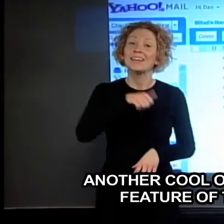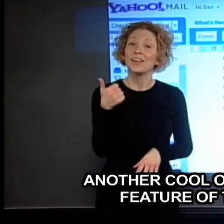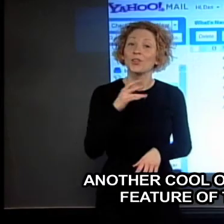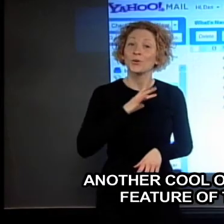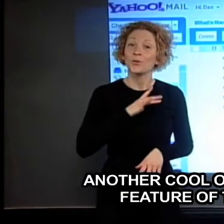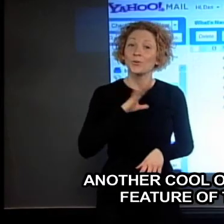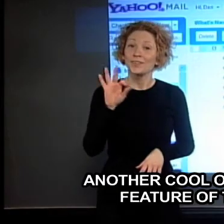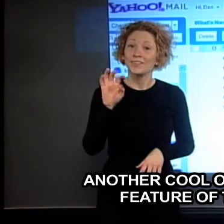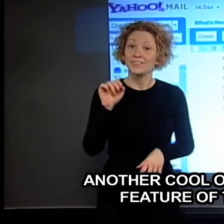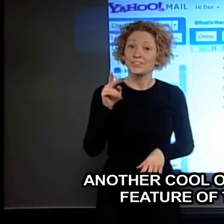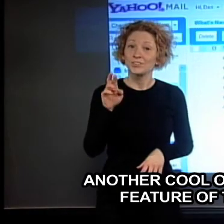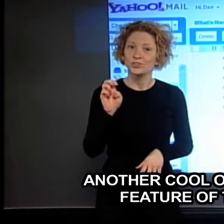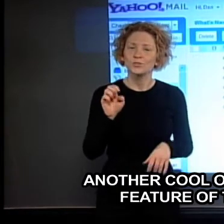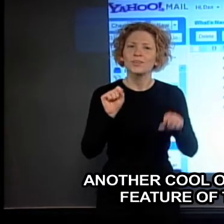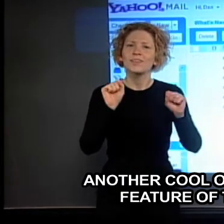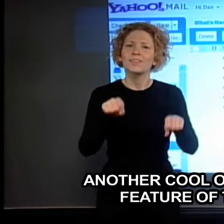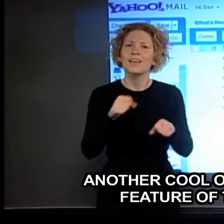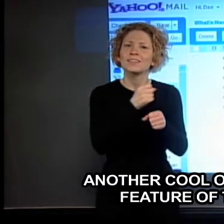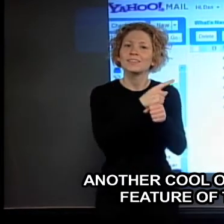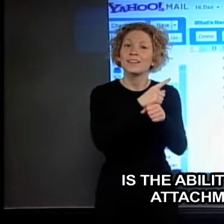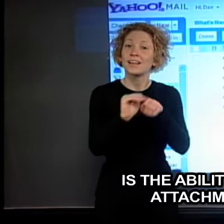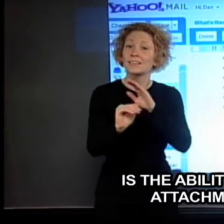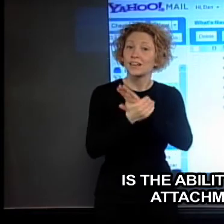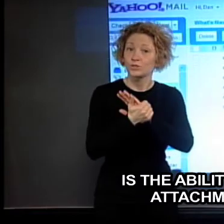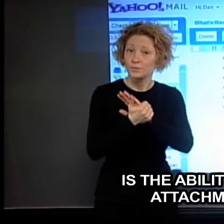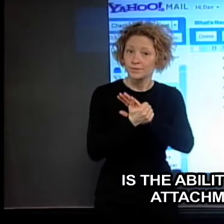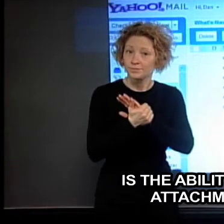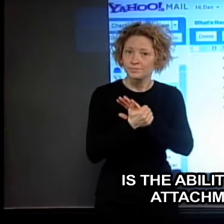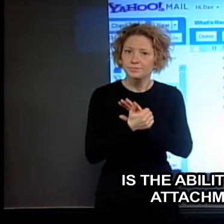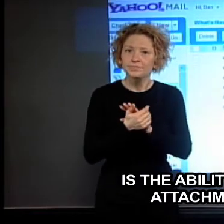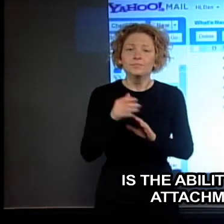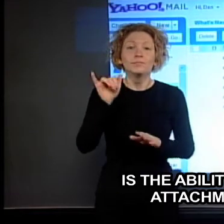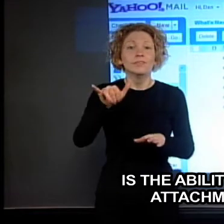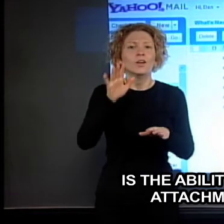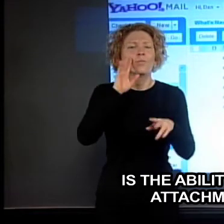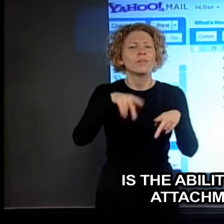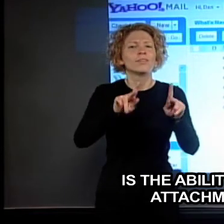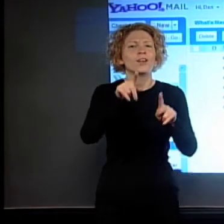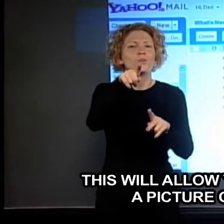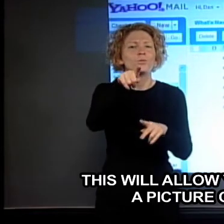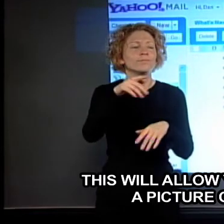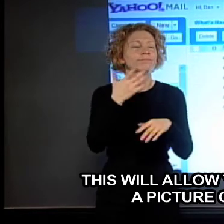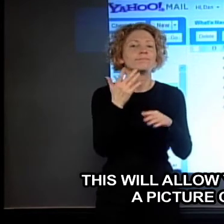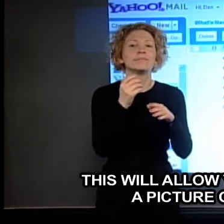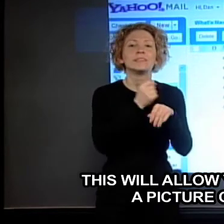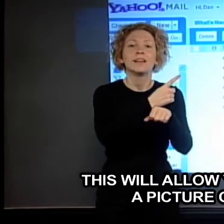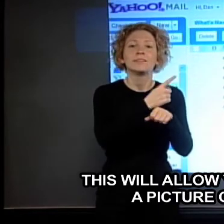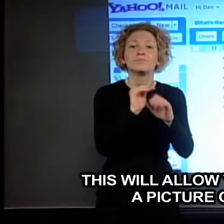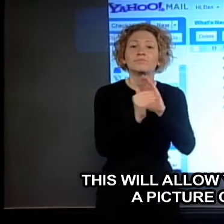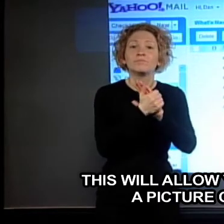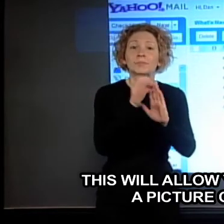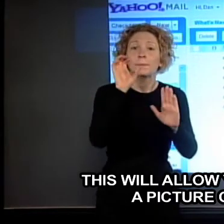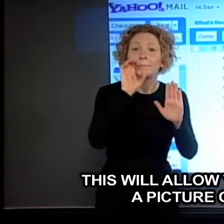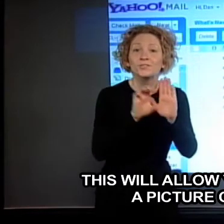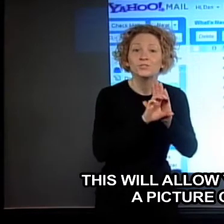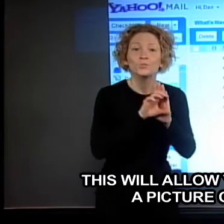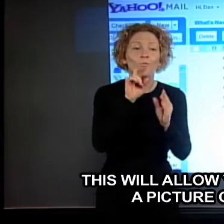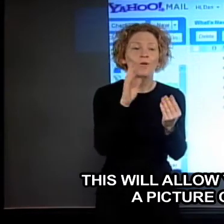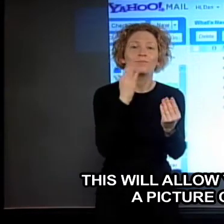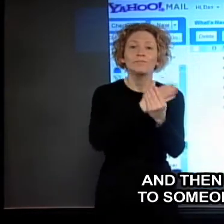Another cool or interesting feature of the email is the ability to send attachments. This will allow you to attach a picture or a file and